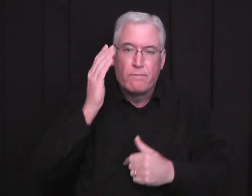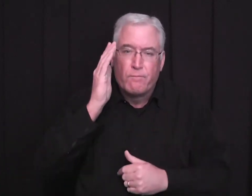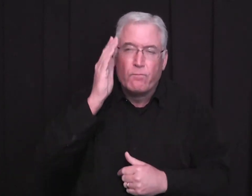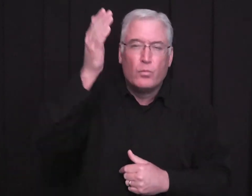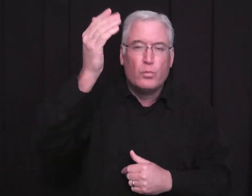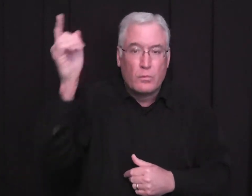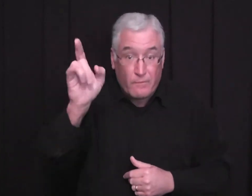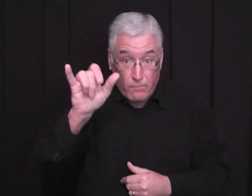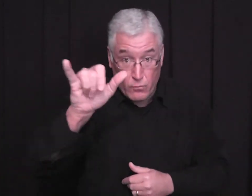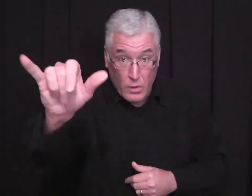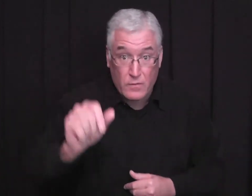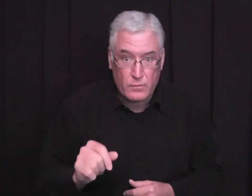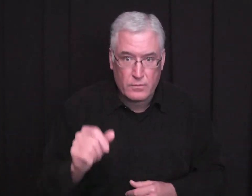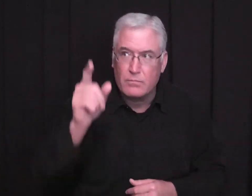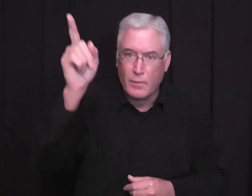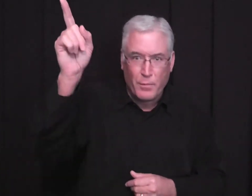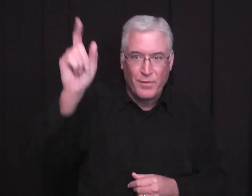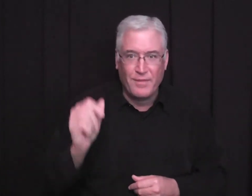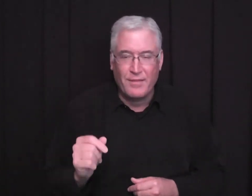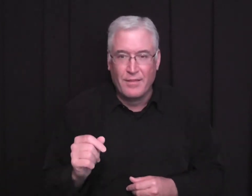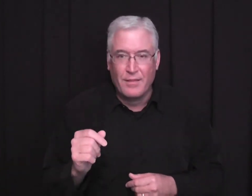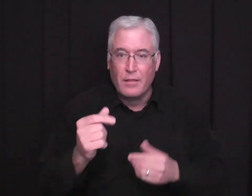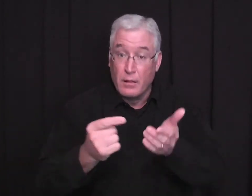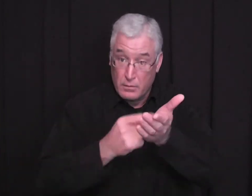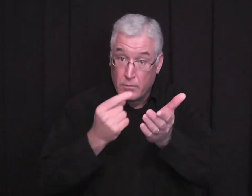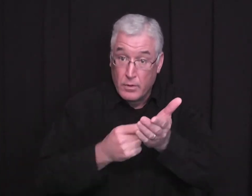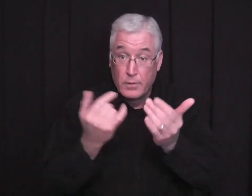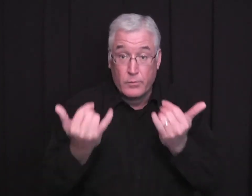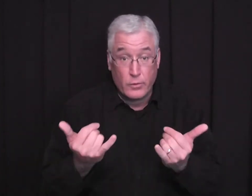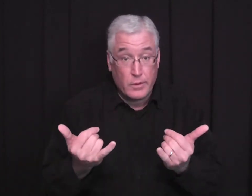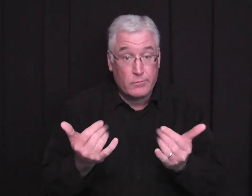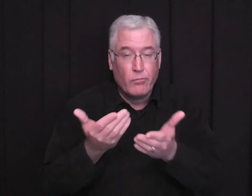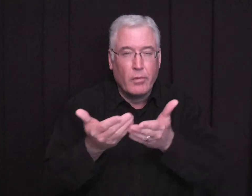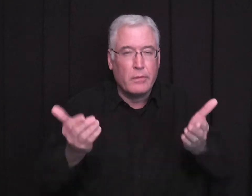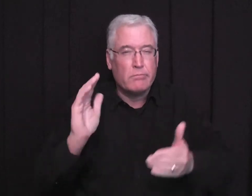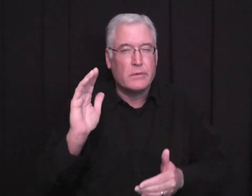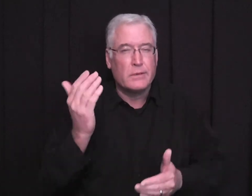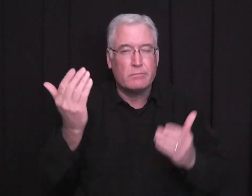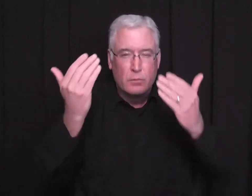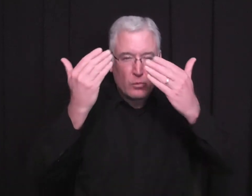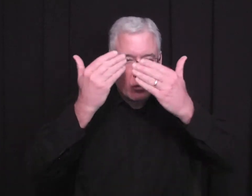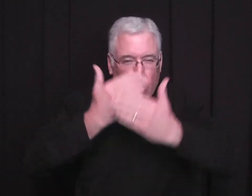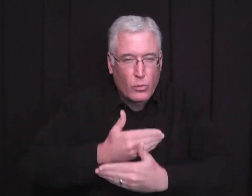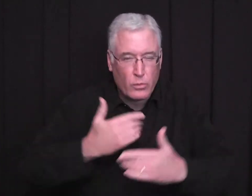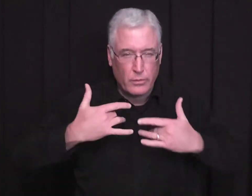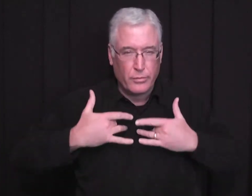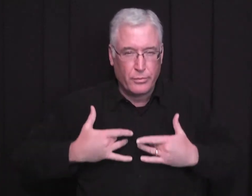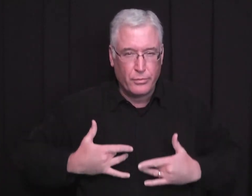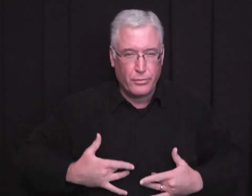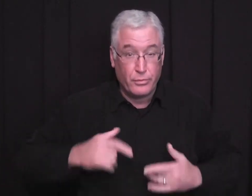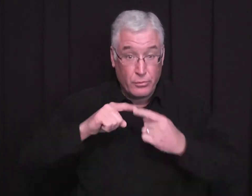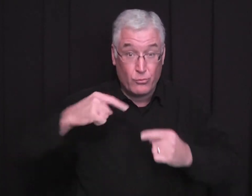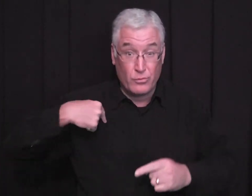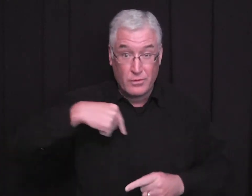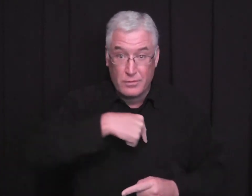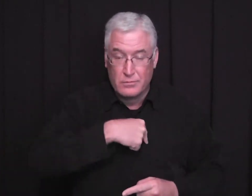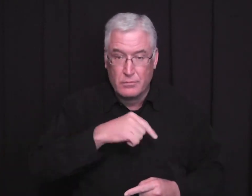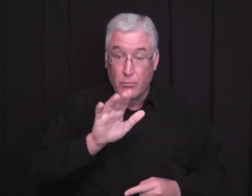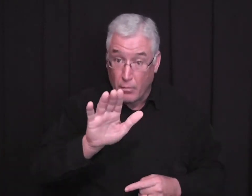them. They have loved Him, and they will have a future with Him forever in heaven. Sometimes things can seem dark and